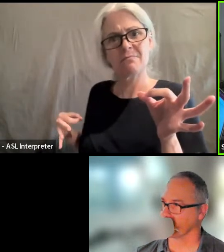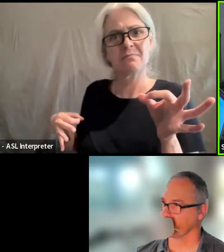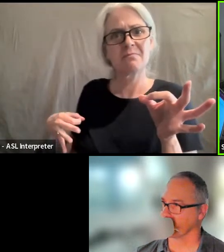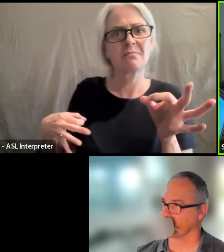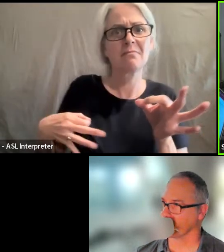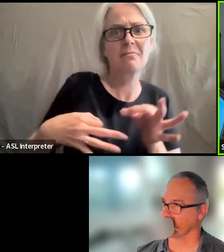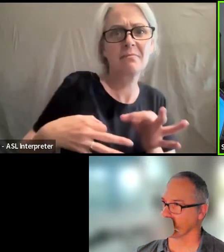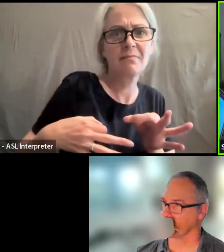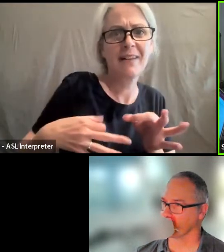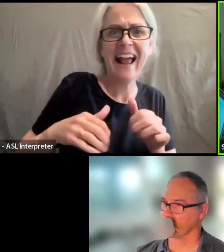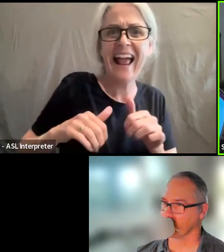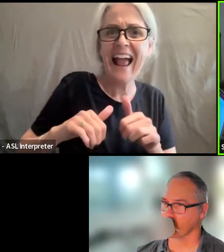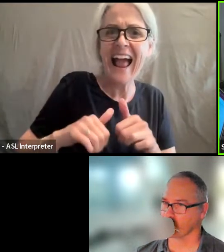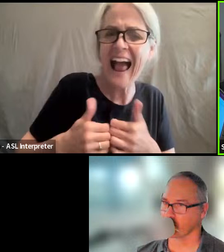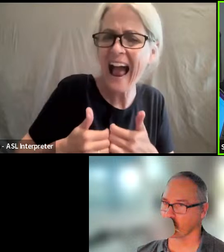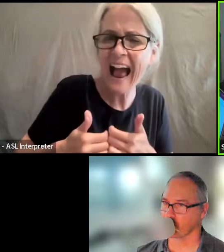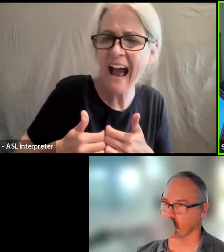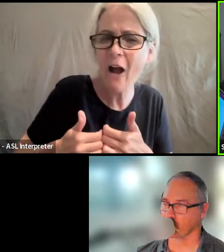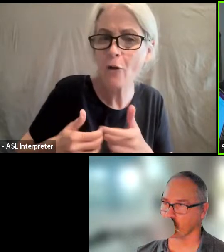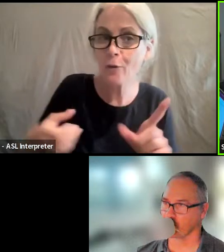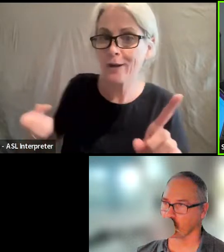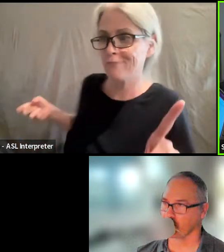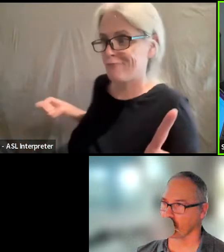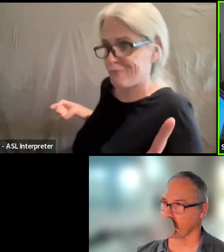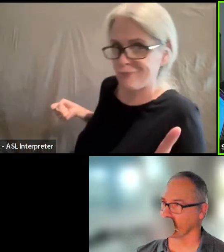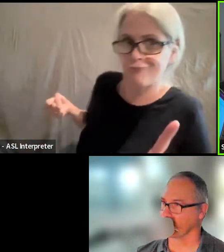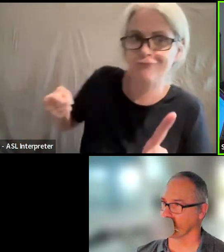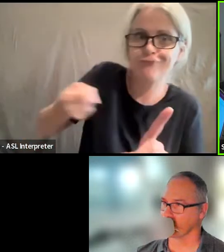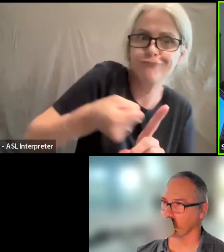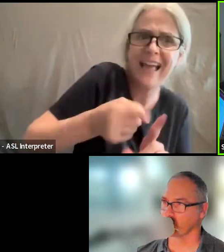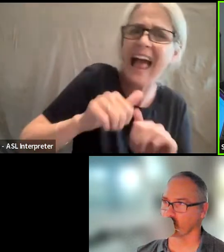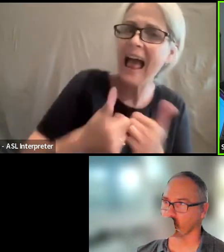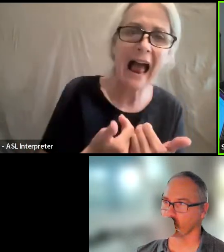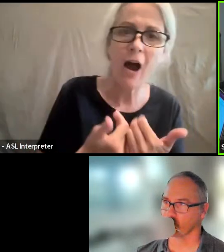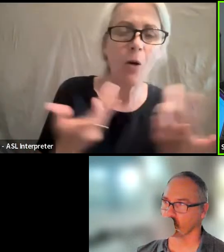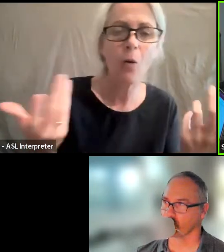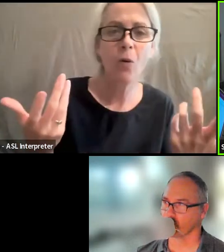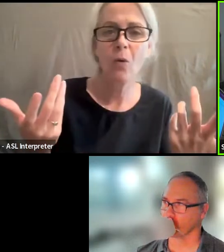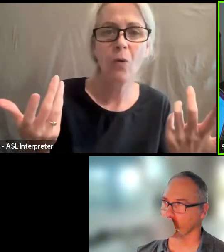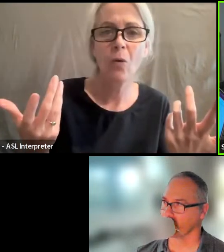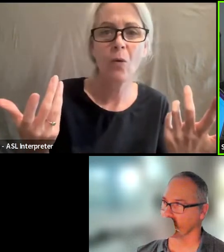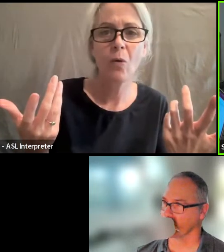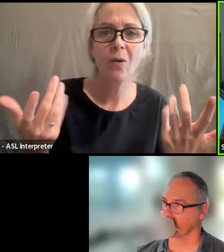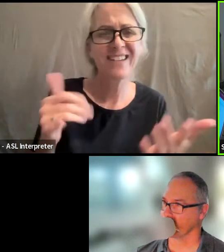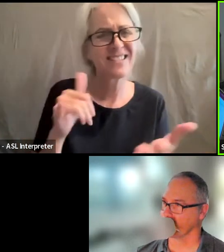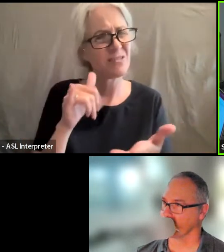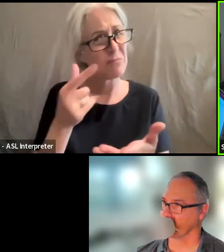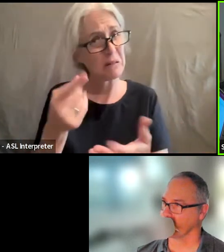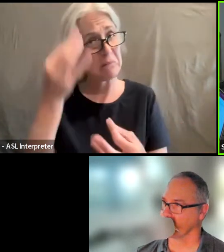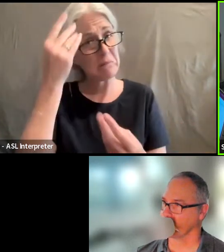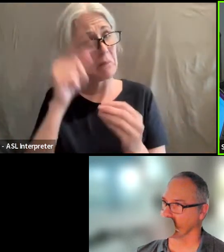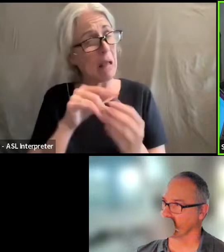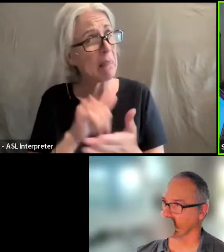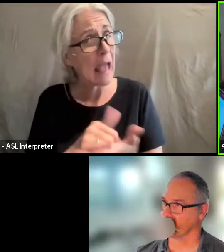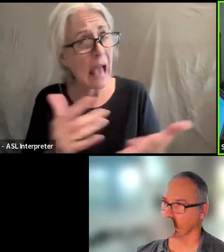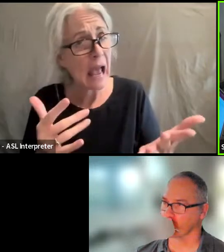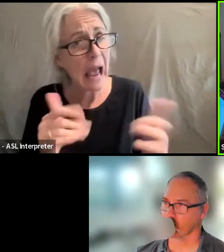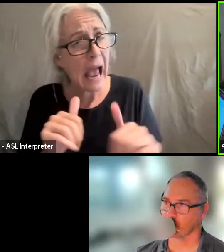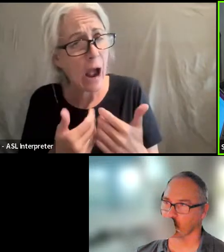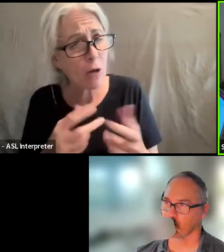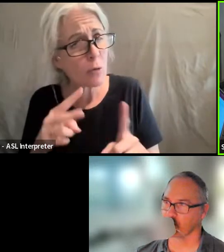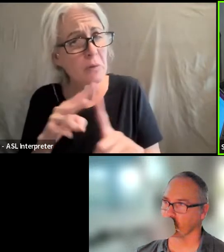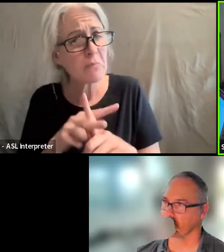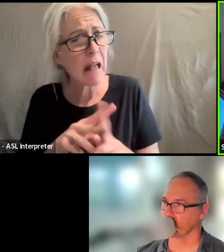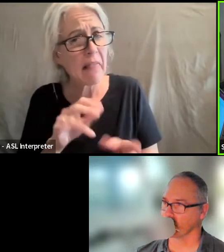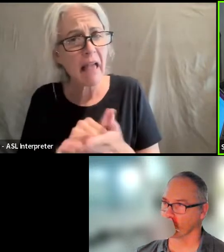groups from here as a starting point to, kind of up here or something. Has that been considered in this, or how do we apply it